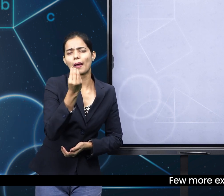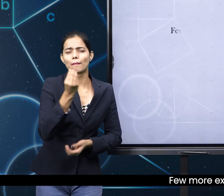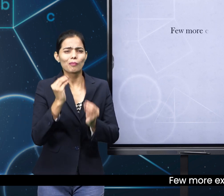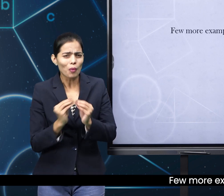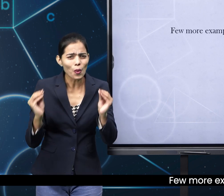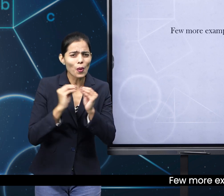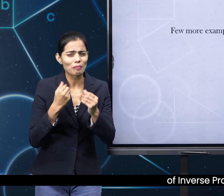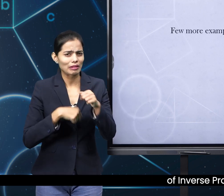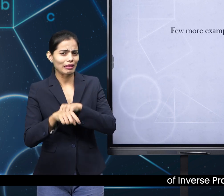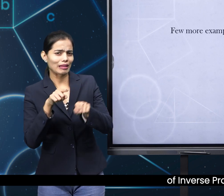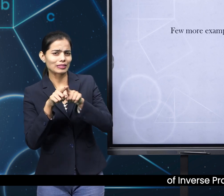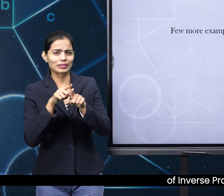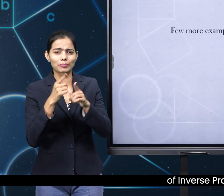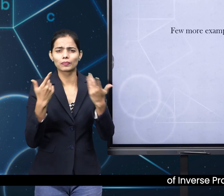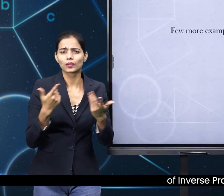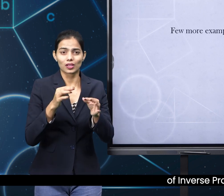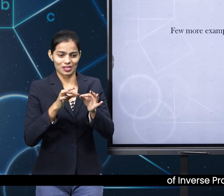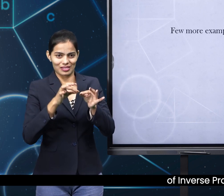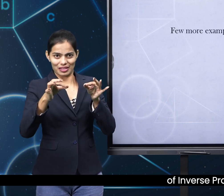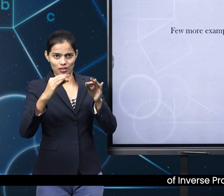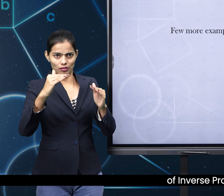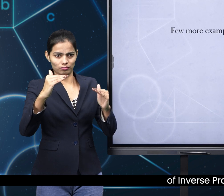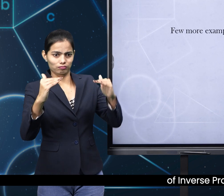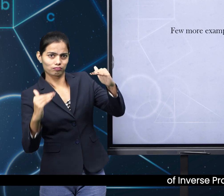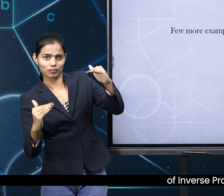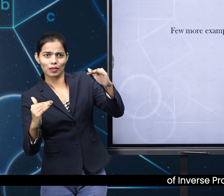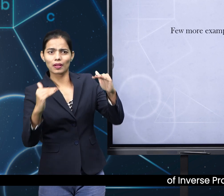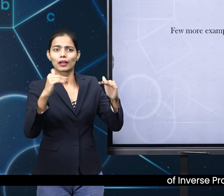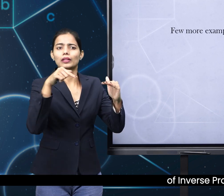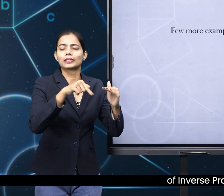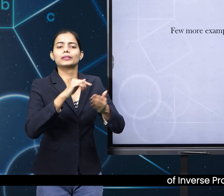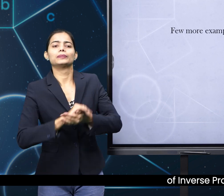Few more examples of inverse proportion.